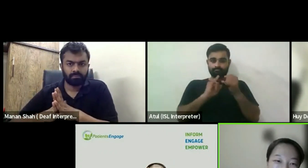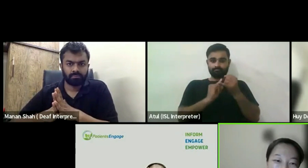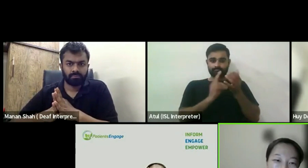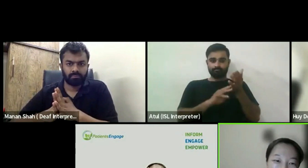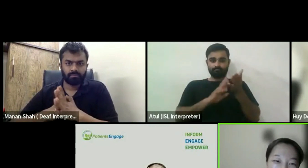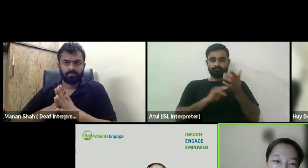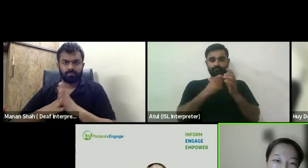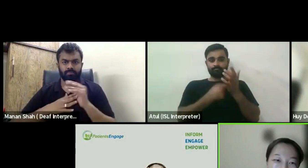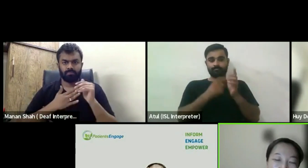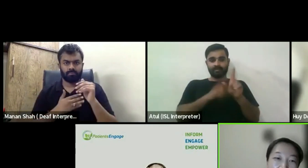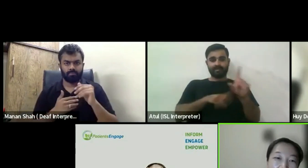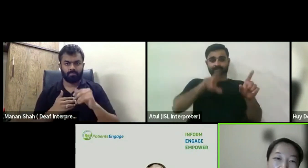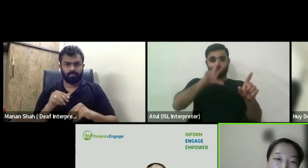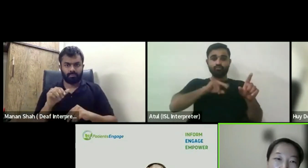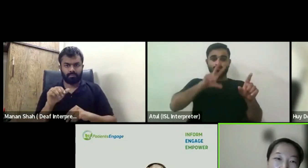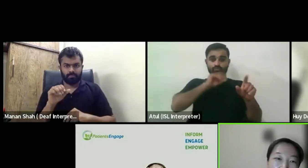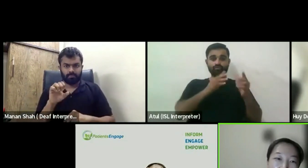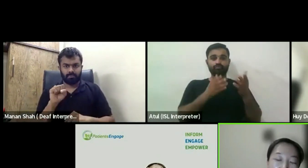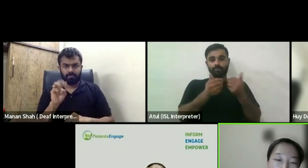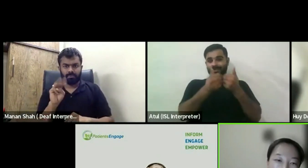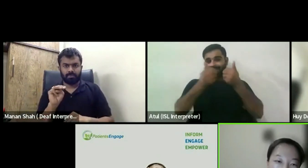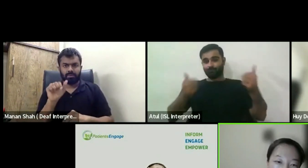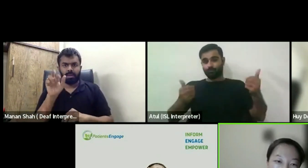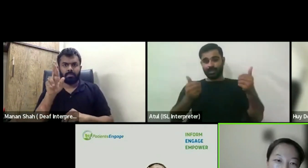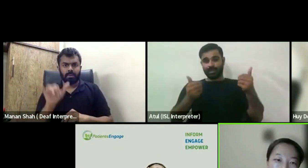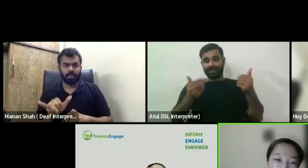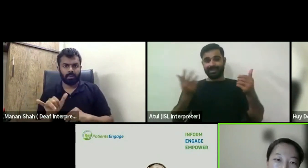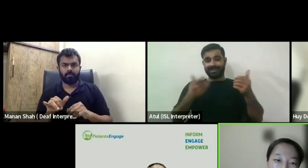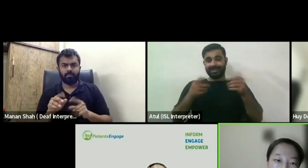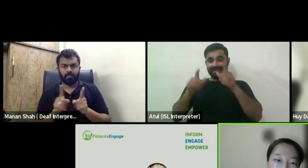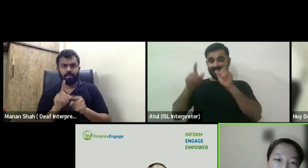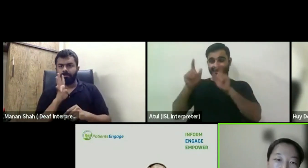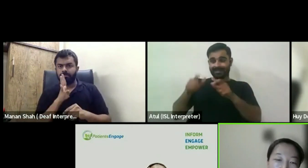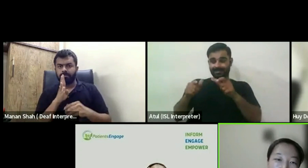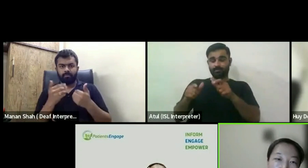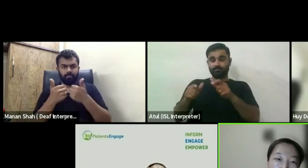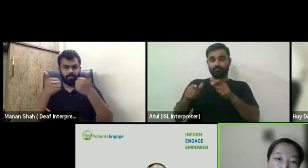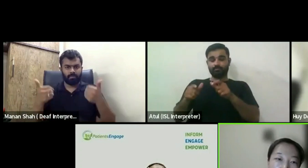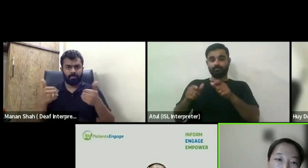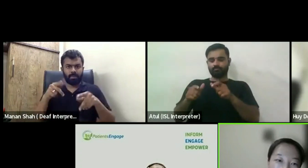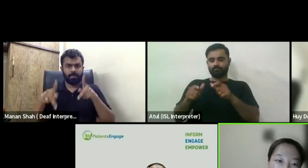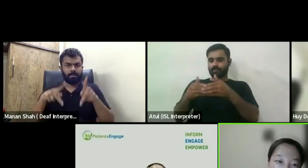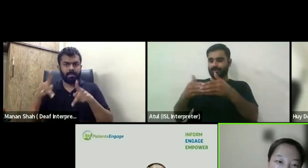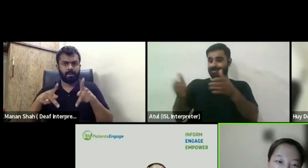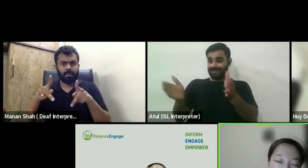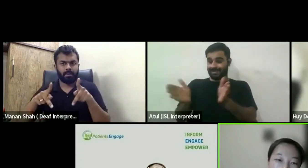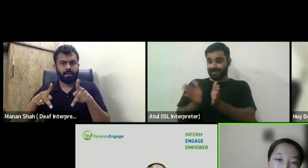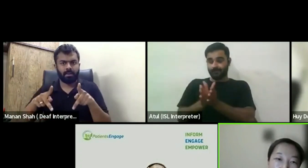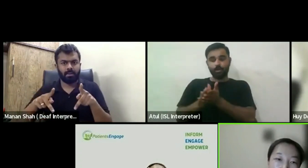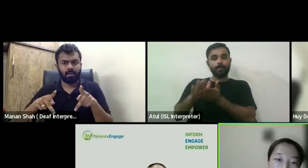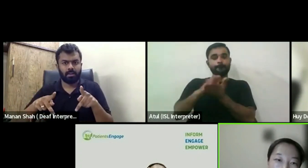is speaking about how in the community-based rehabilitation to do all